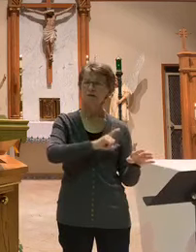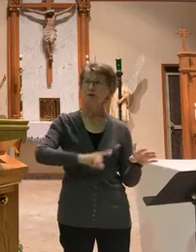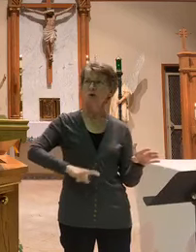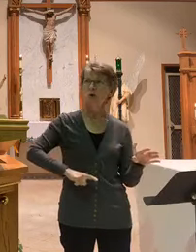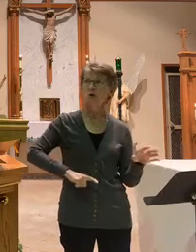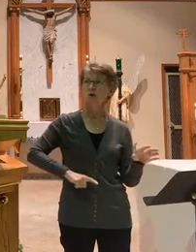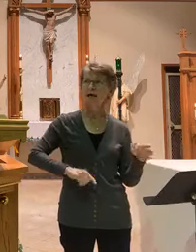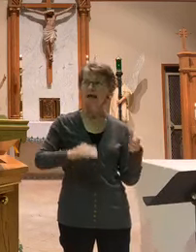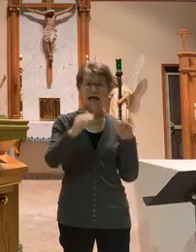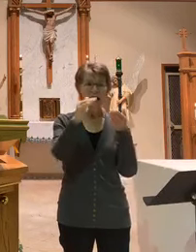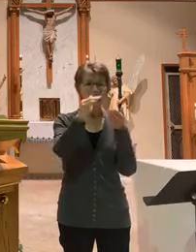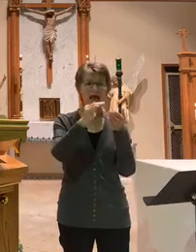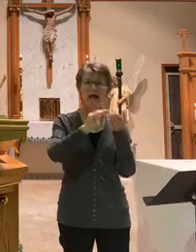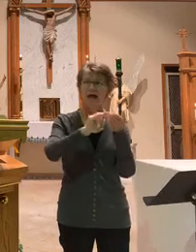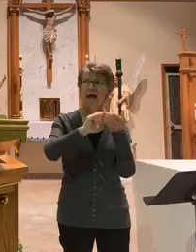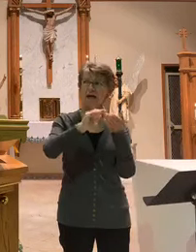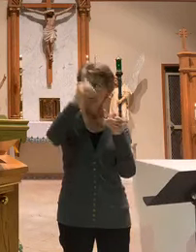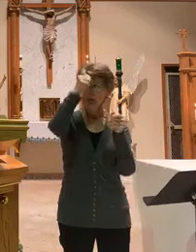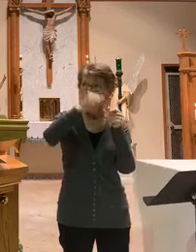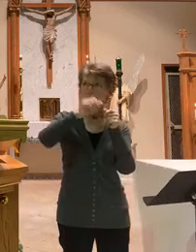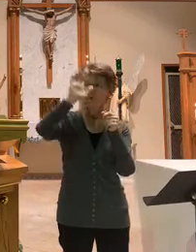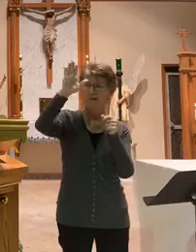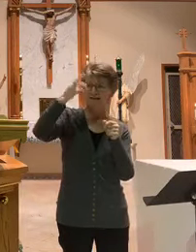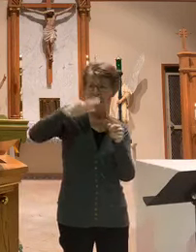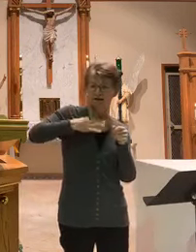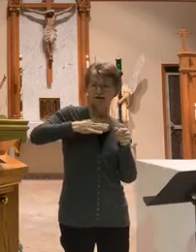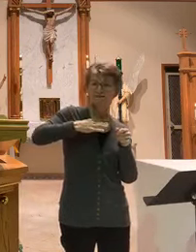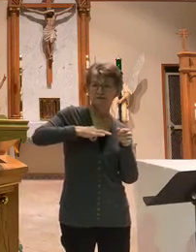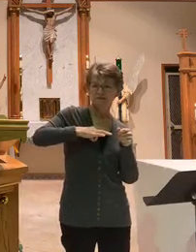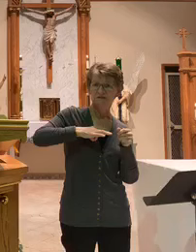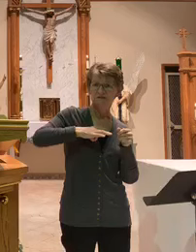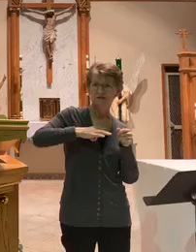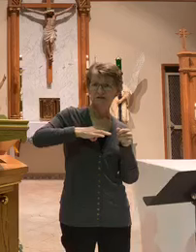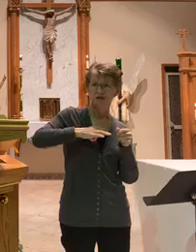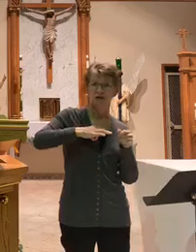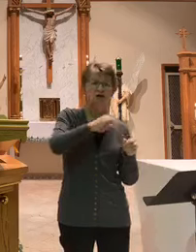forget not all his benefits.